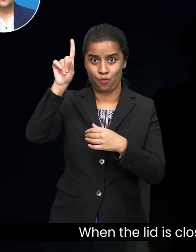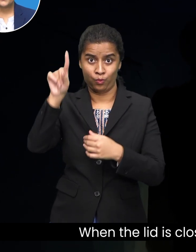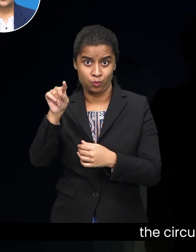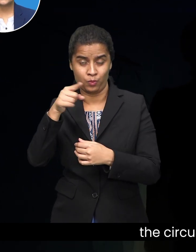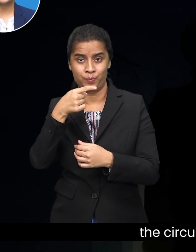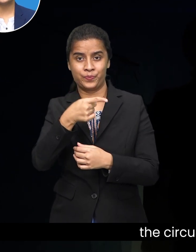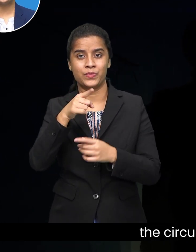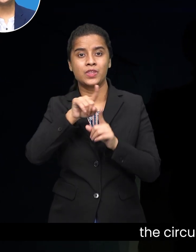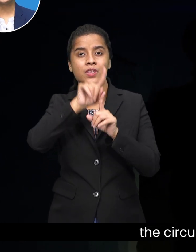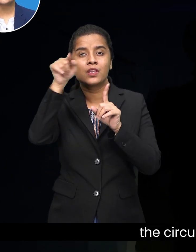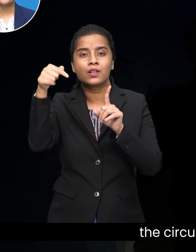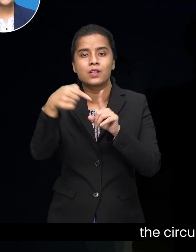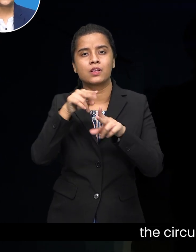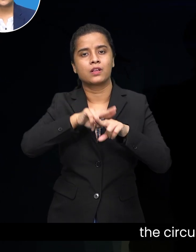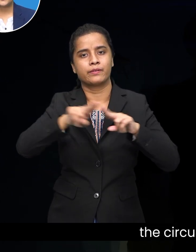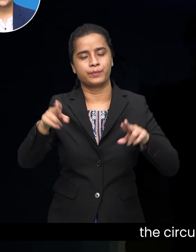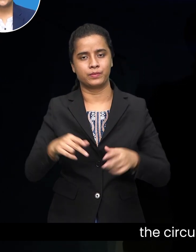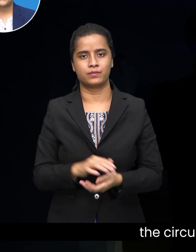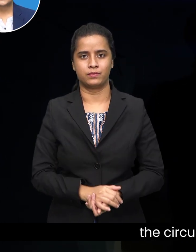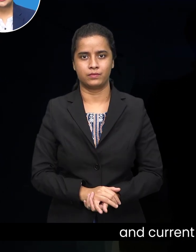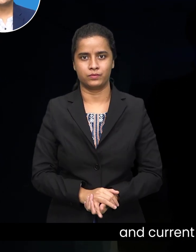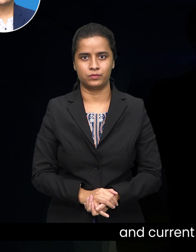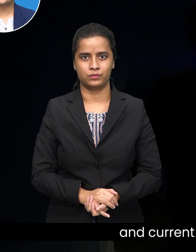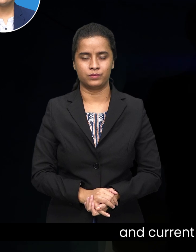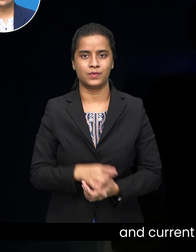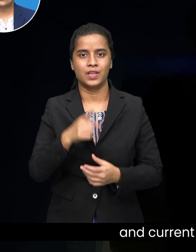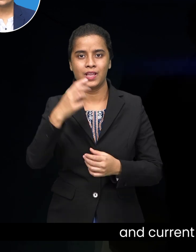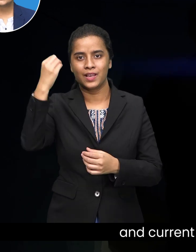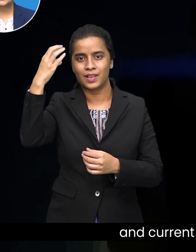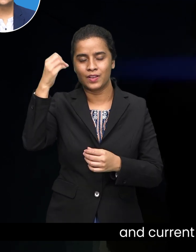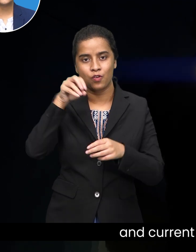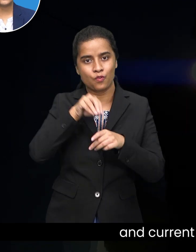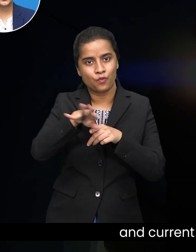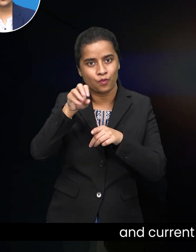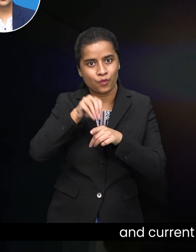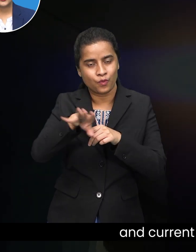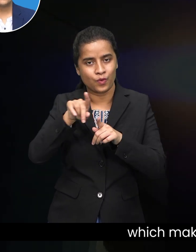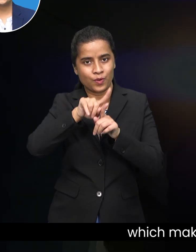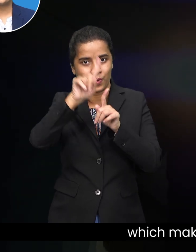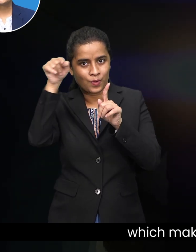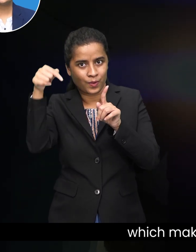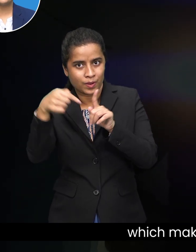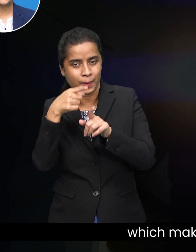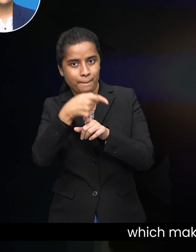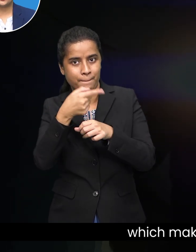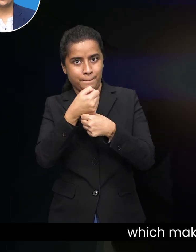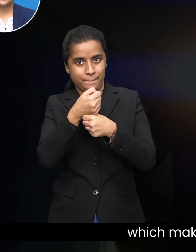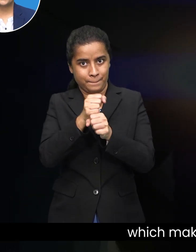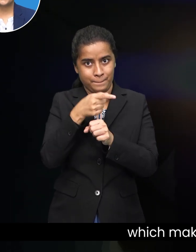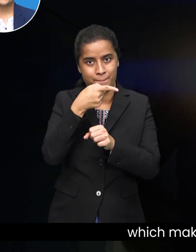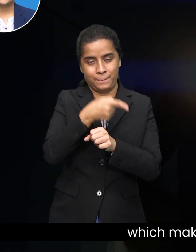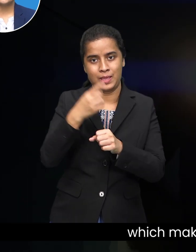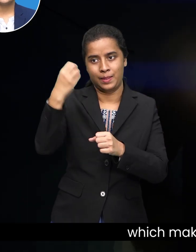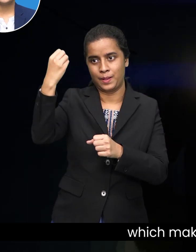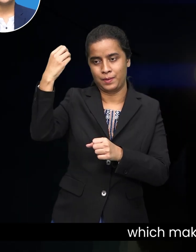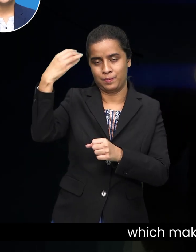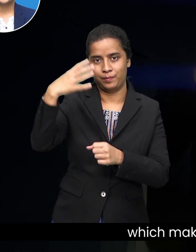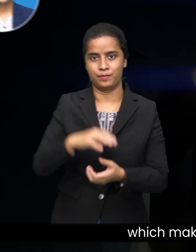on, the circuit is completed and current flows in the circuit, which makes the bulb glow.